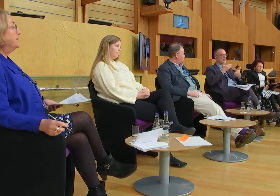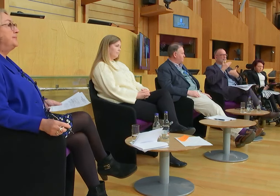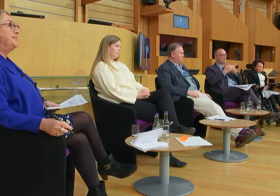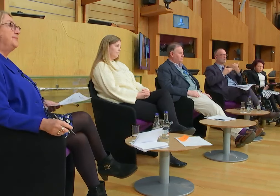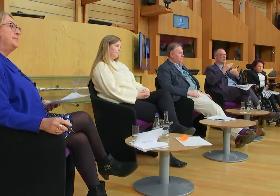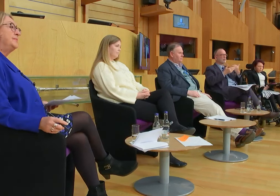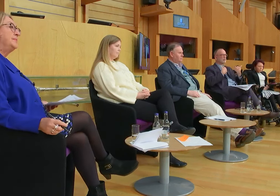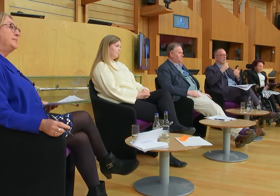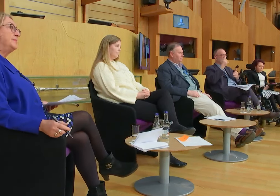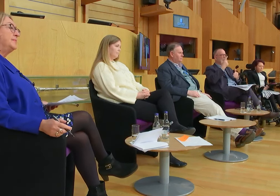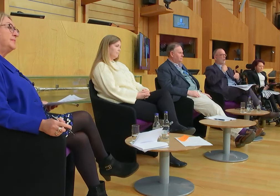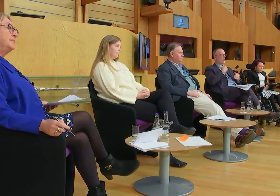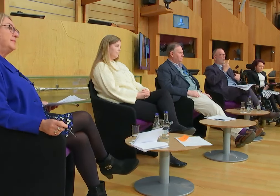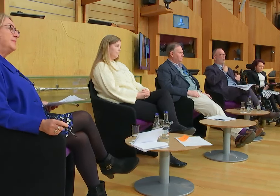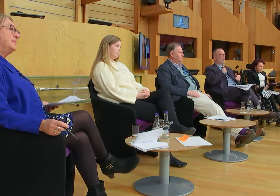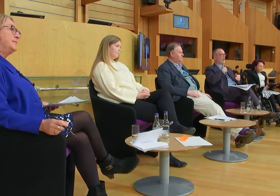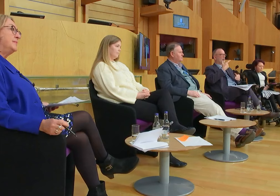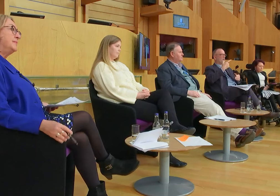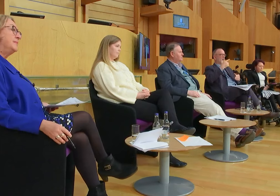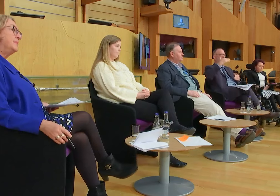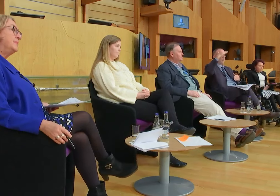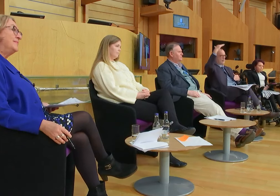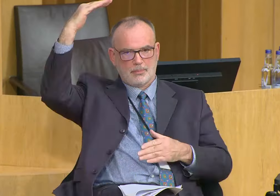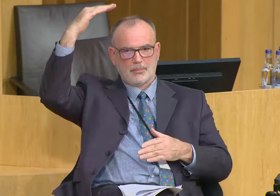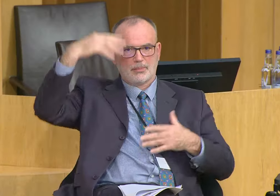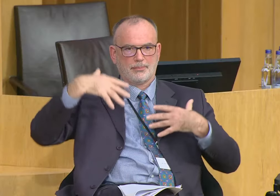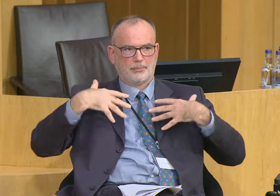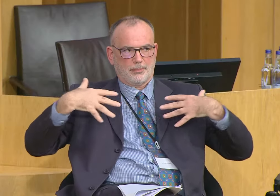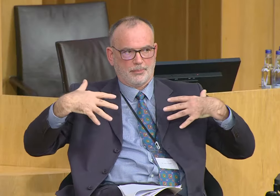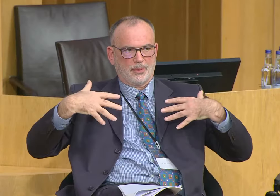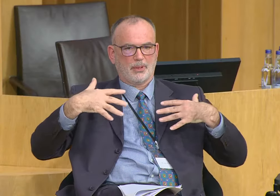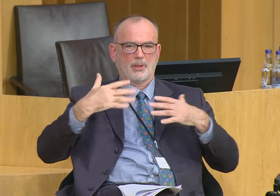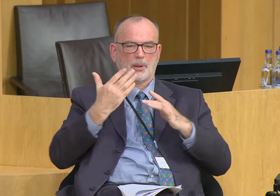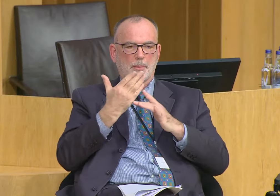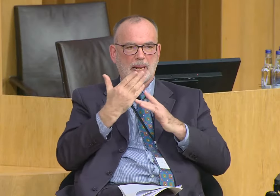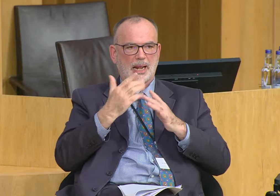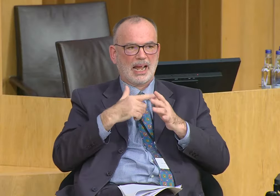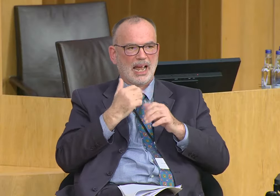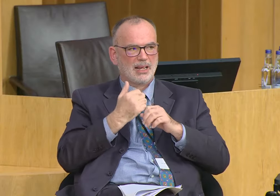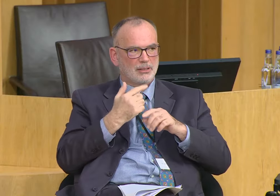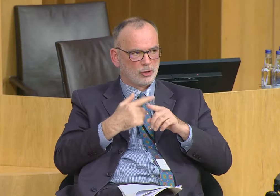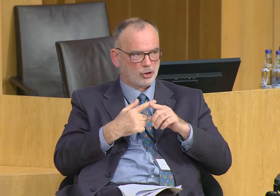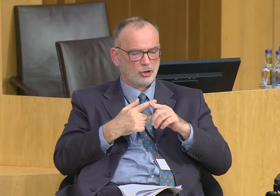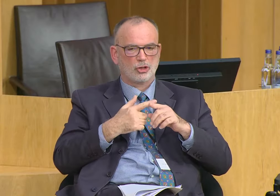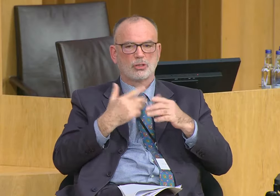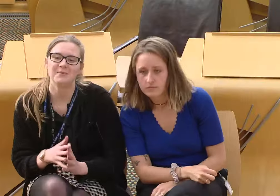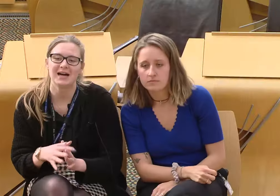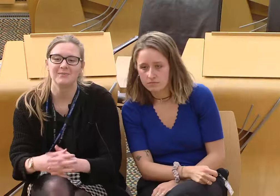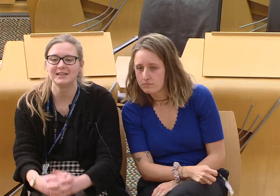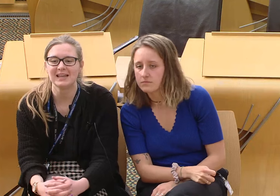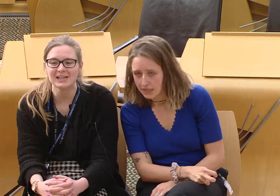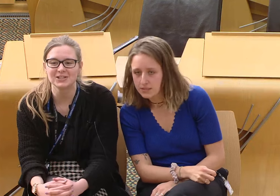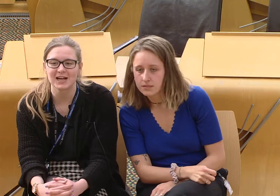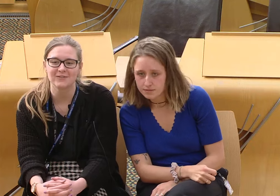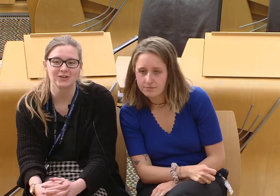Yeah, so I just wanted to introduce a little bit of a description that I forgot. I forgot to do my description of who I was before. I just wanted to let you know that I am tall, I